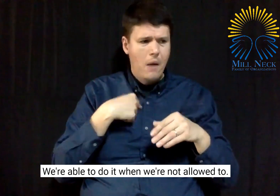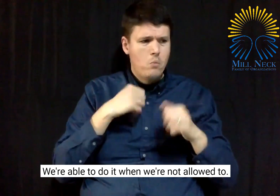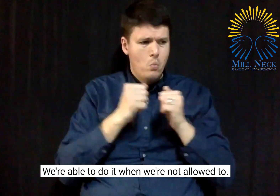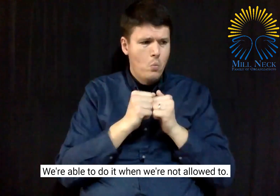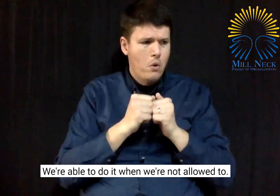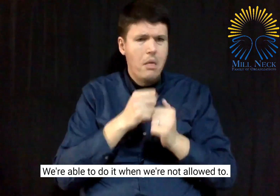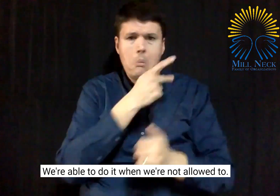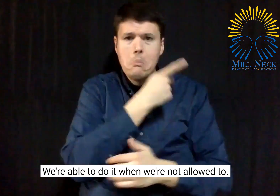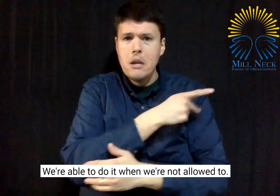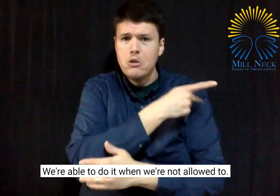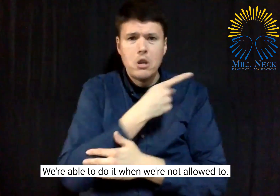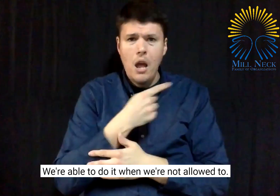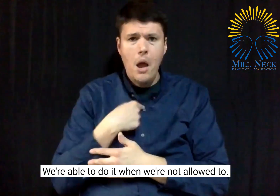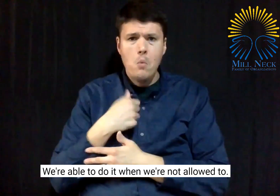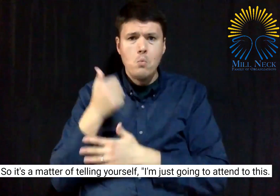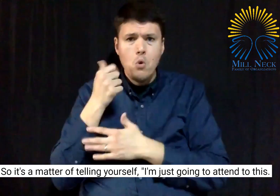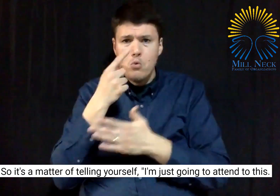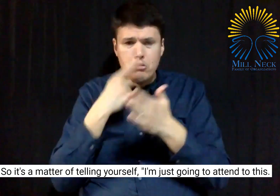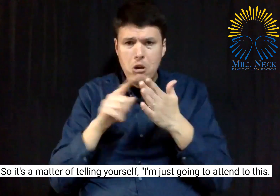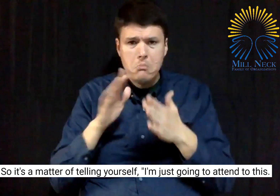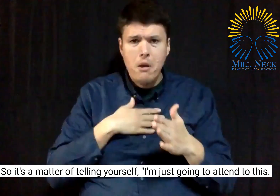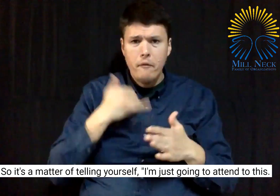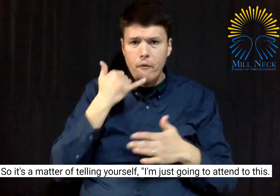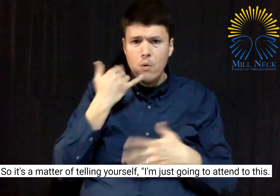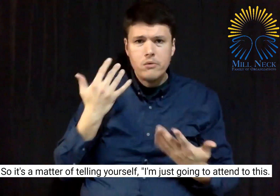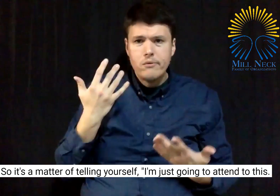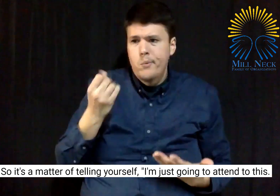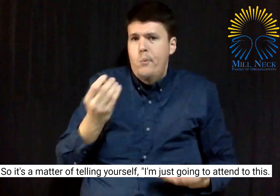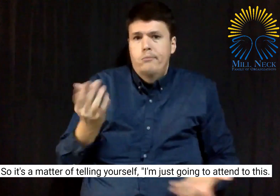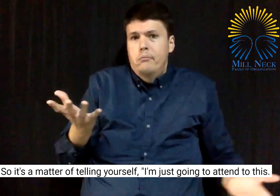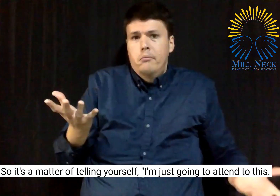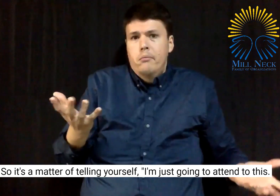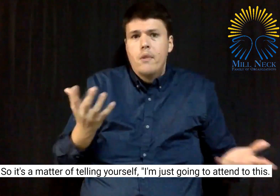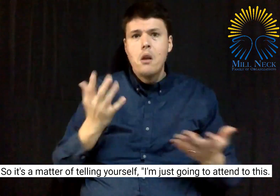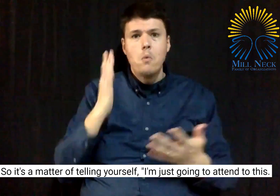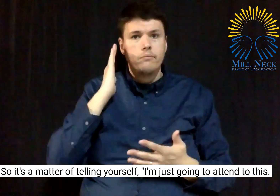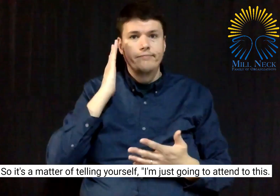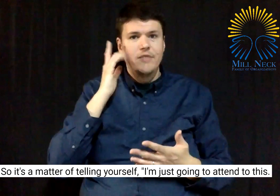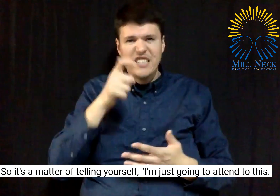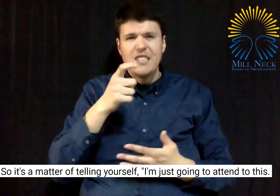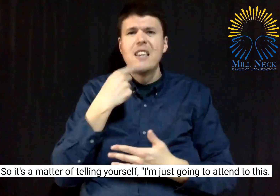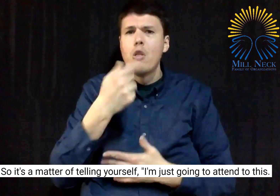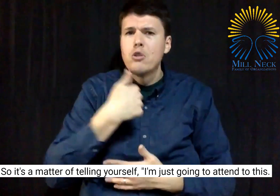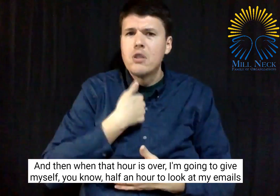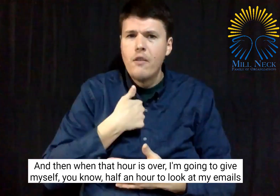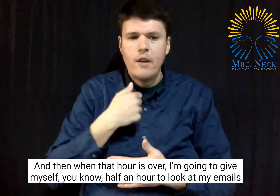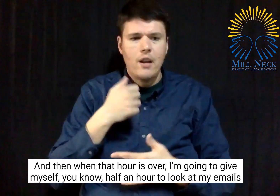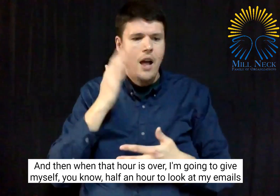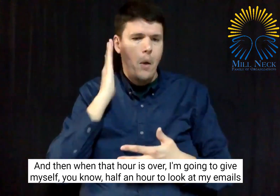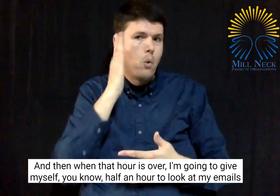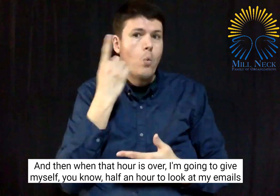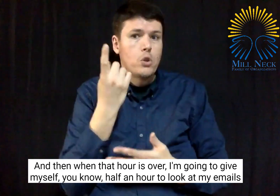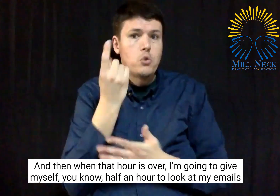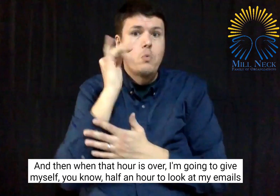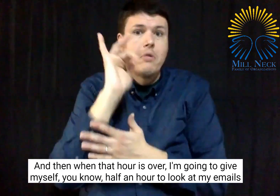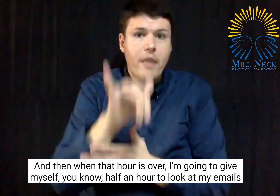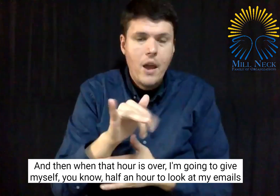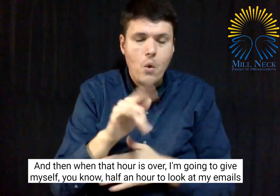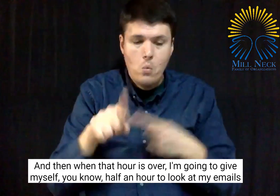to do it when we're not allowed to. So it's a matter of telling yourself, I'm just going to attend to this. And then when that hour is over, I'm going to give myself, half an hour